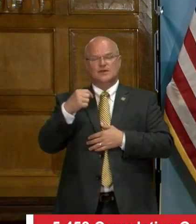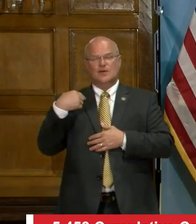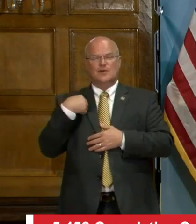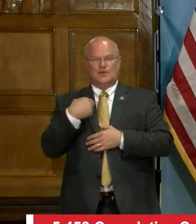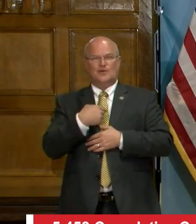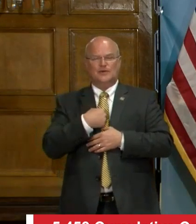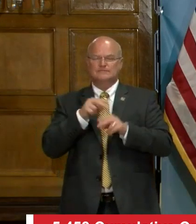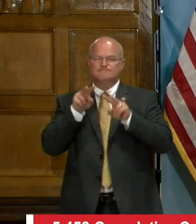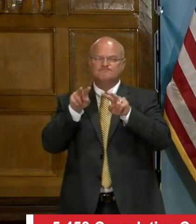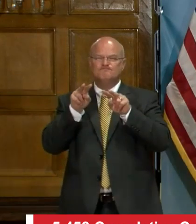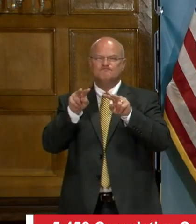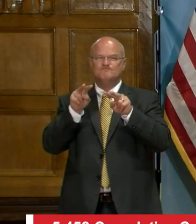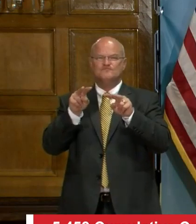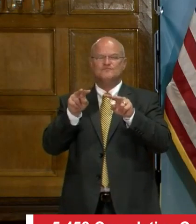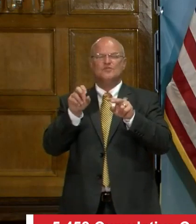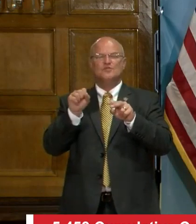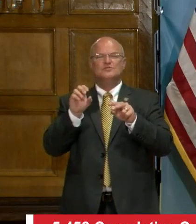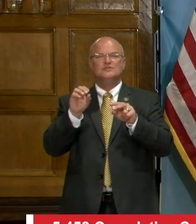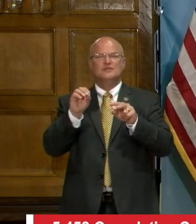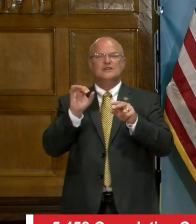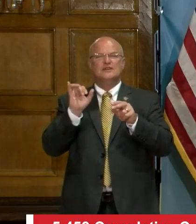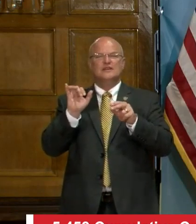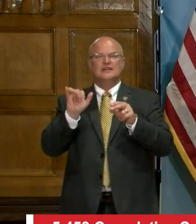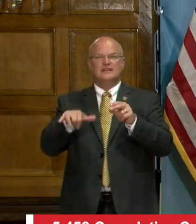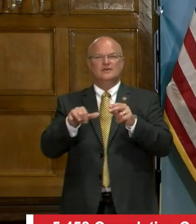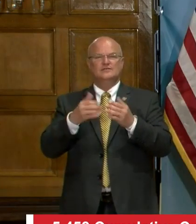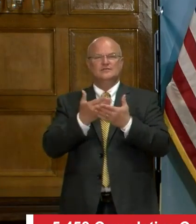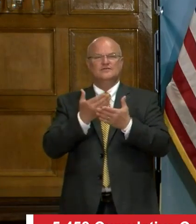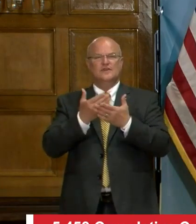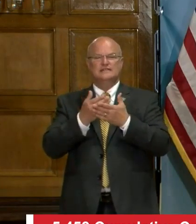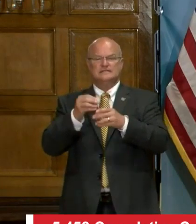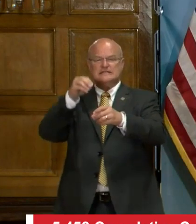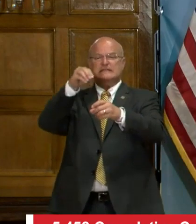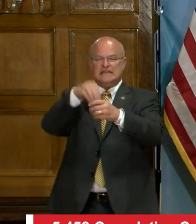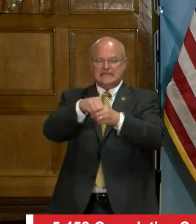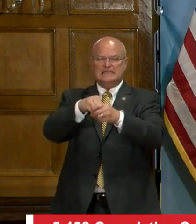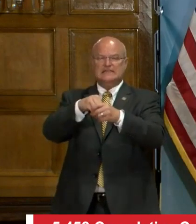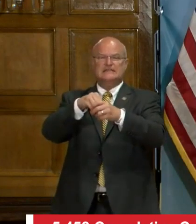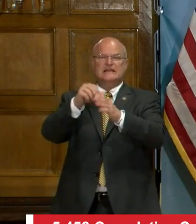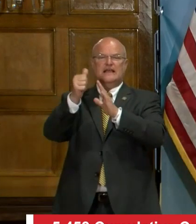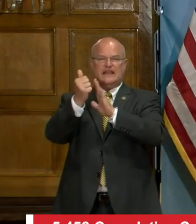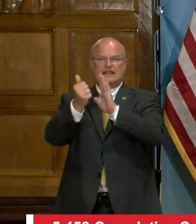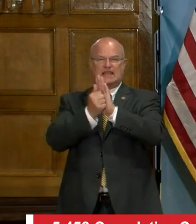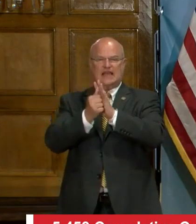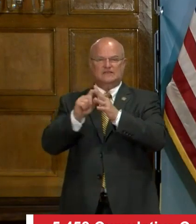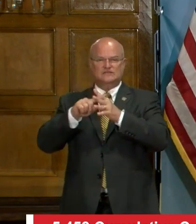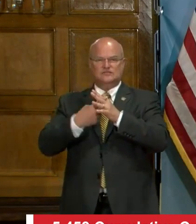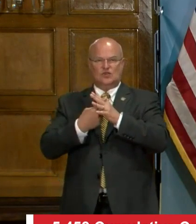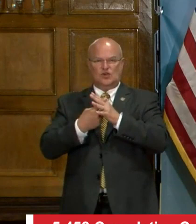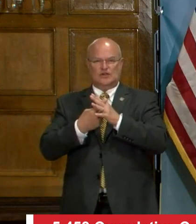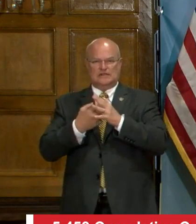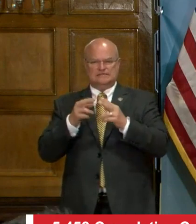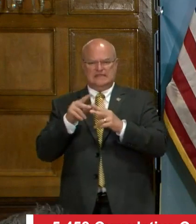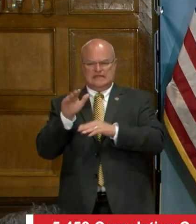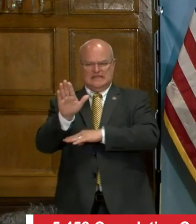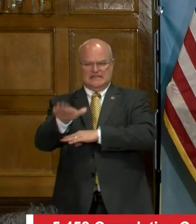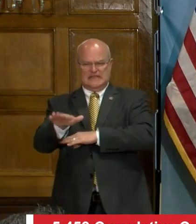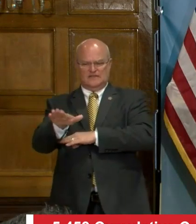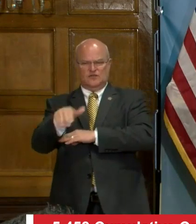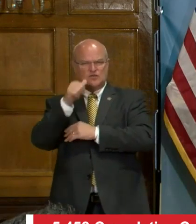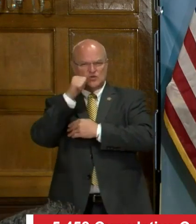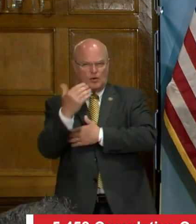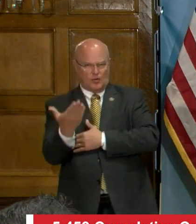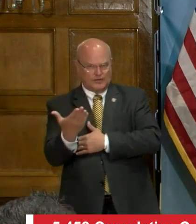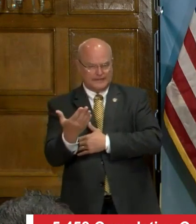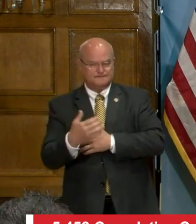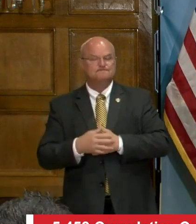we're looking forward to those funds being in the claimant's account starting late today or tomorrow